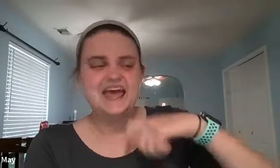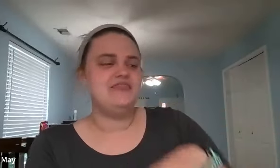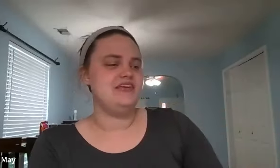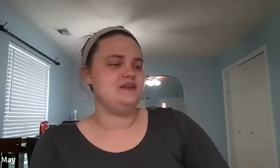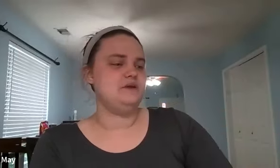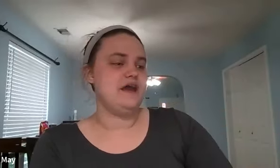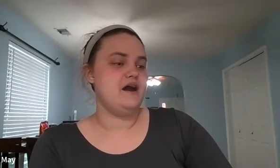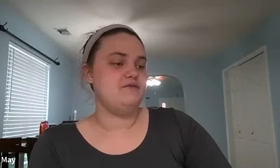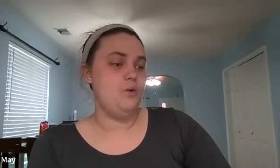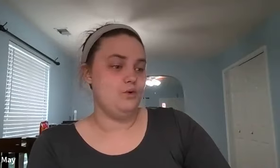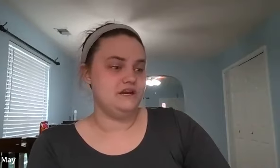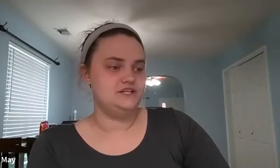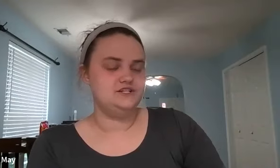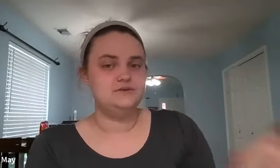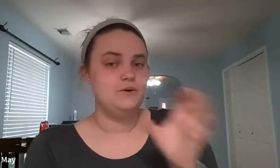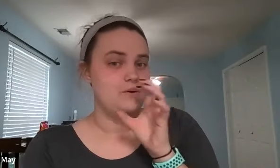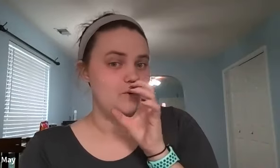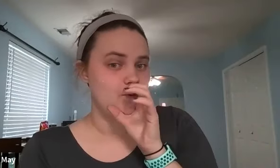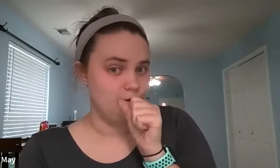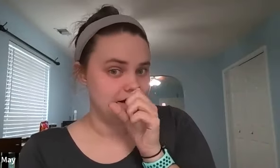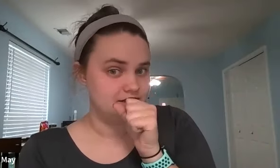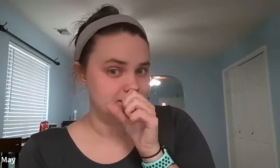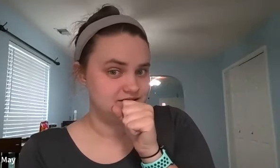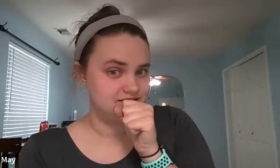And then we have orange.